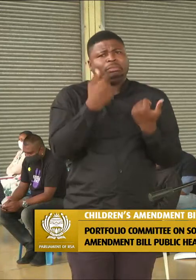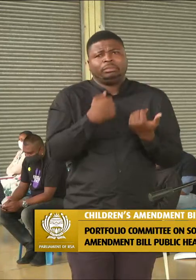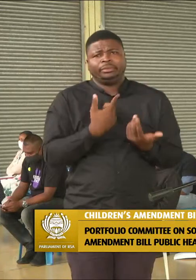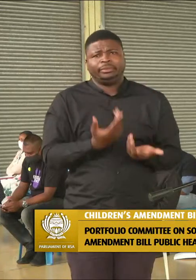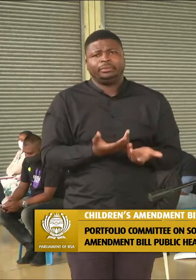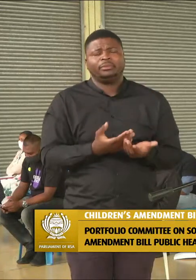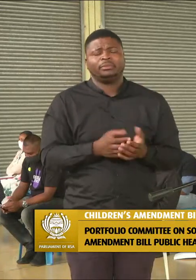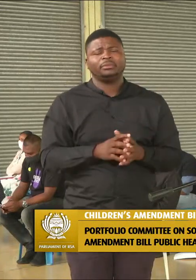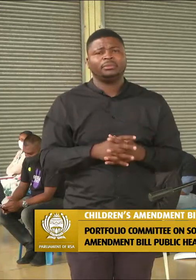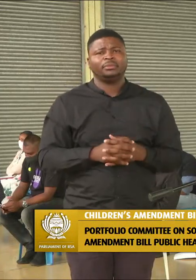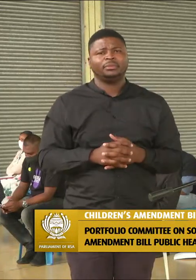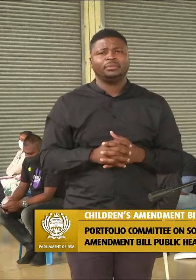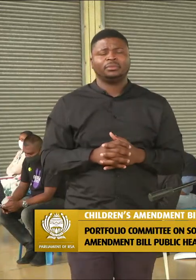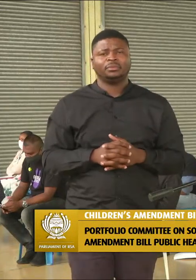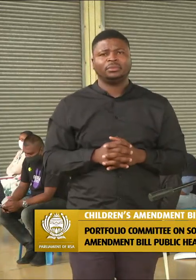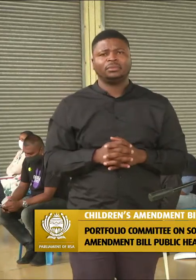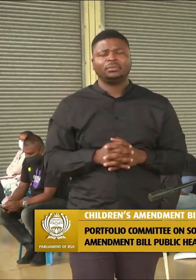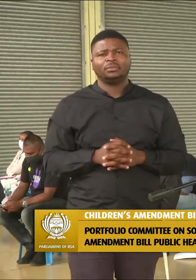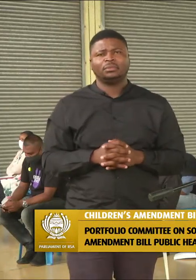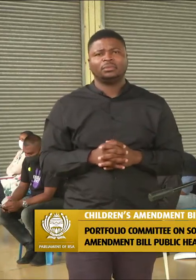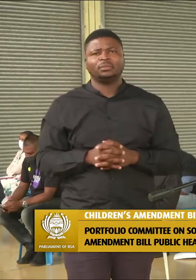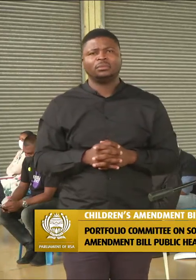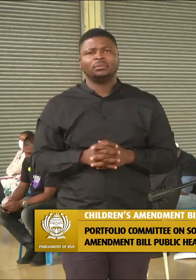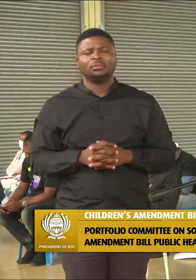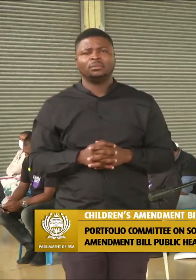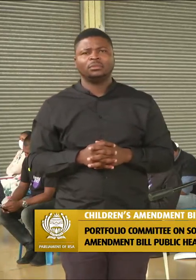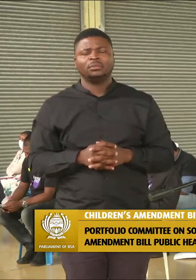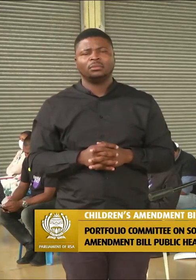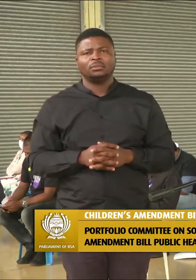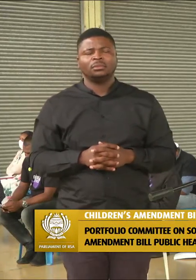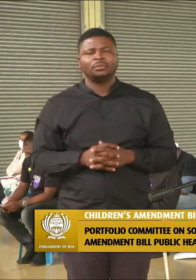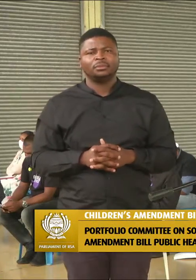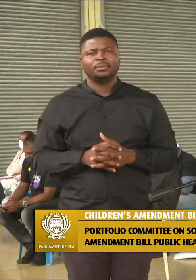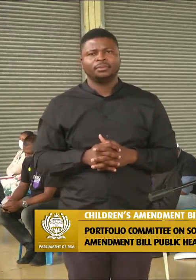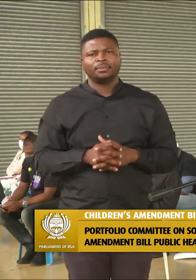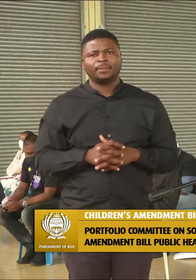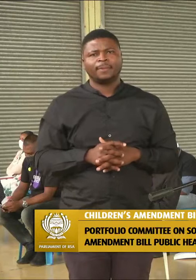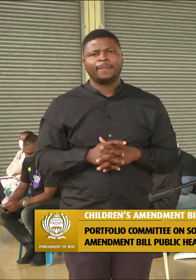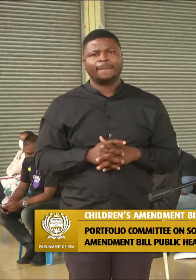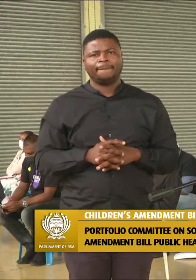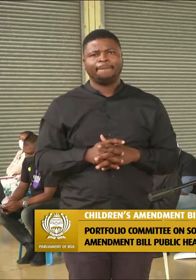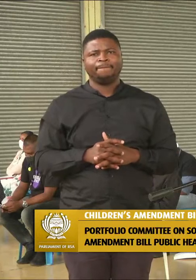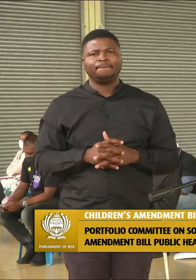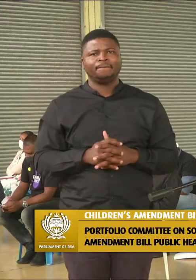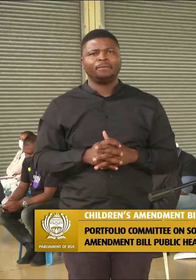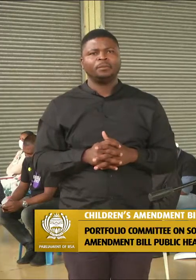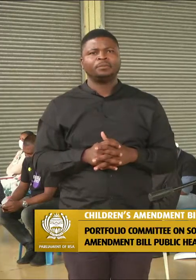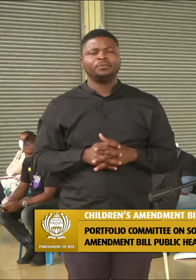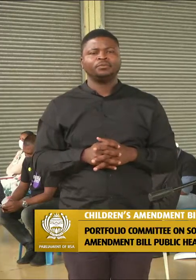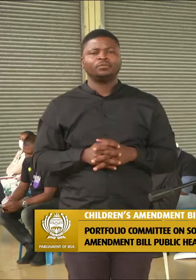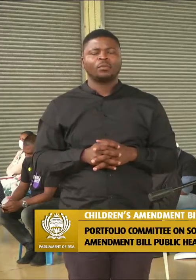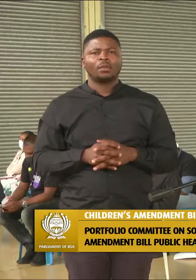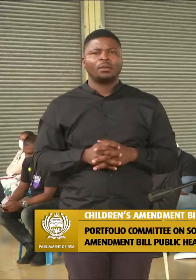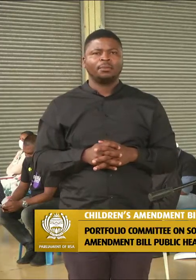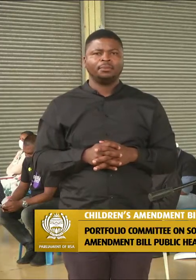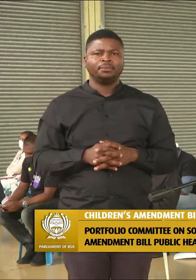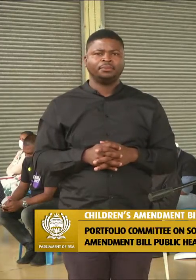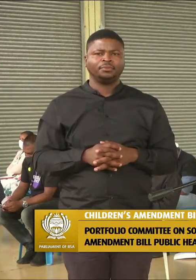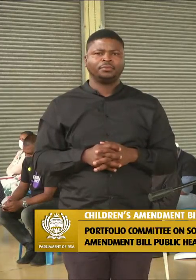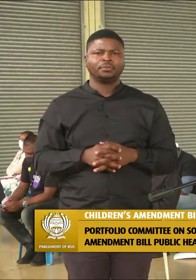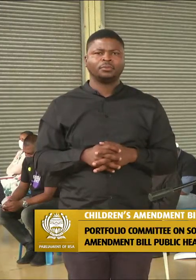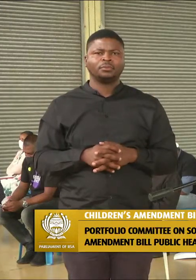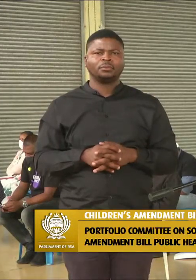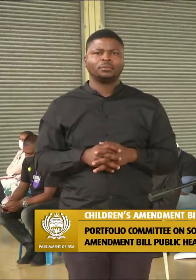to get a birth certificate for a child, that will benefit the child. I think that is what we should